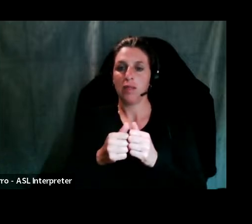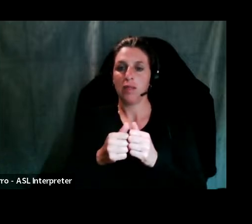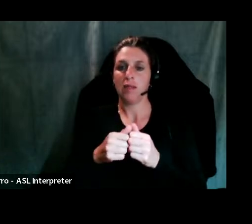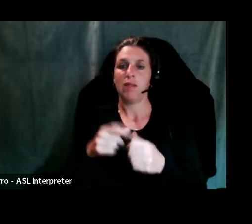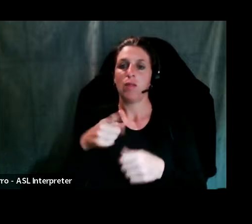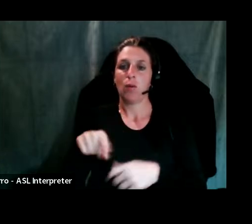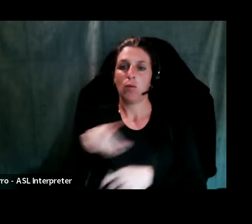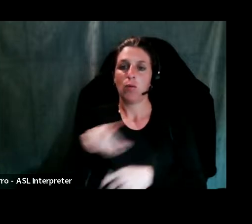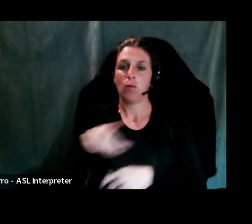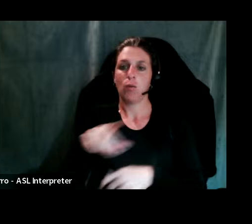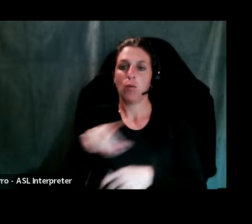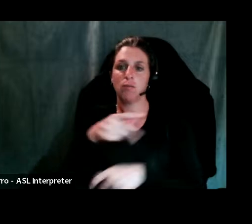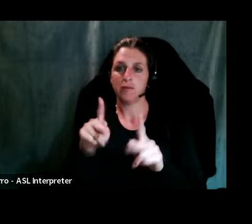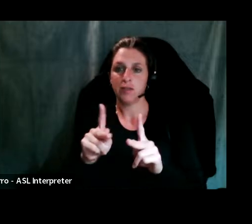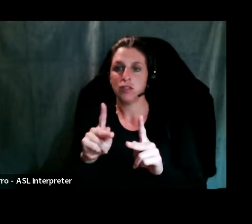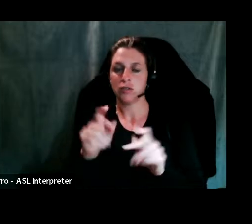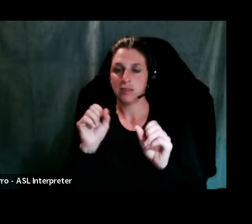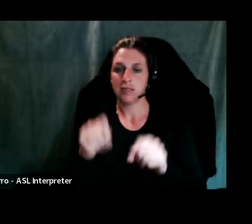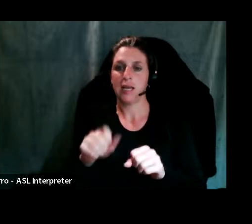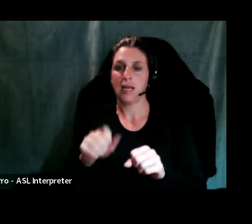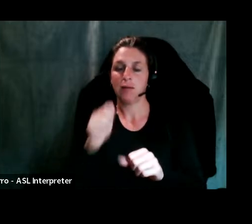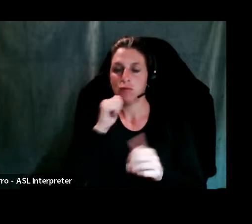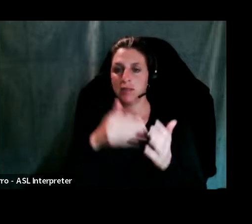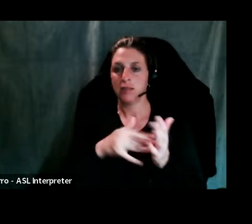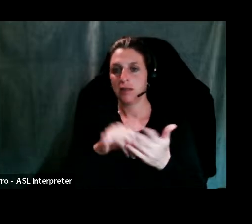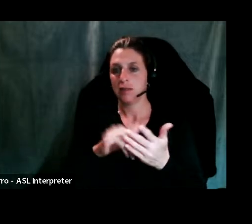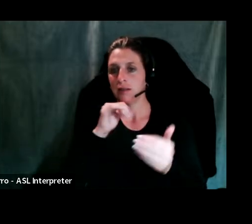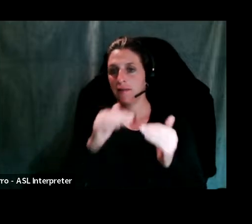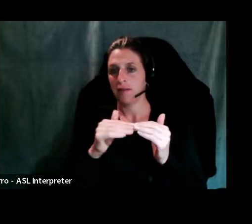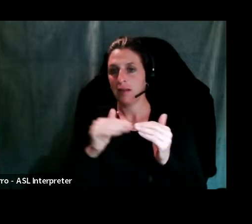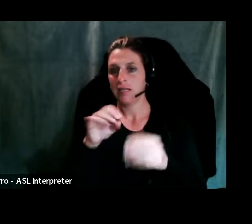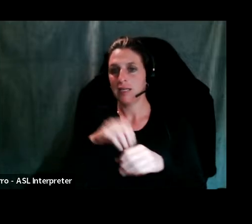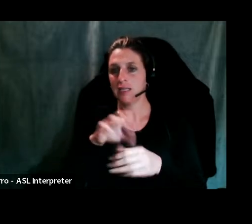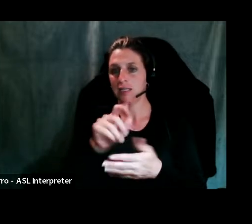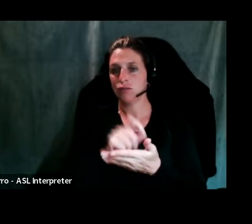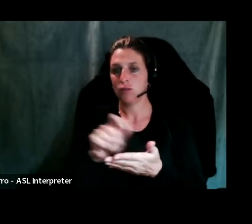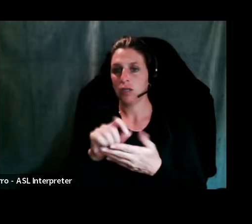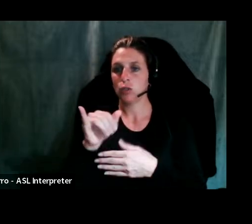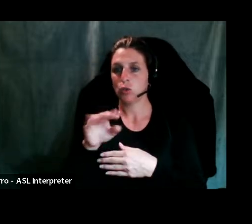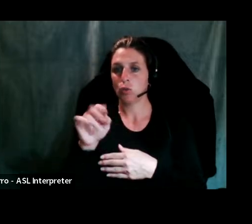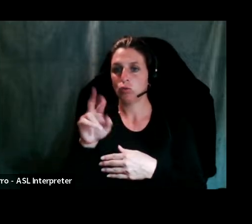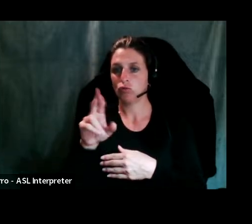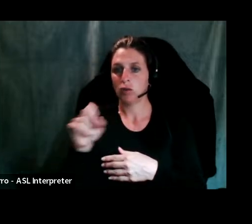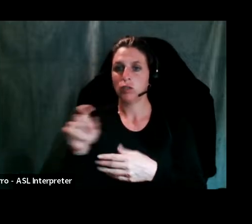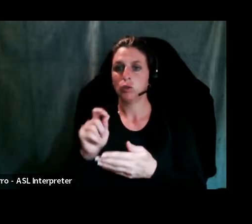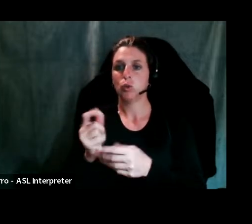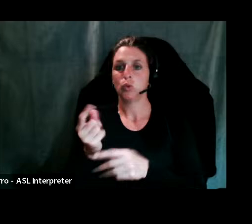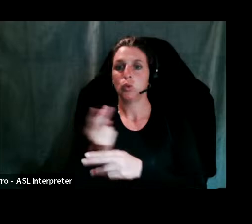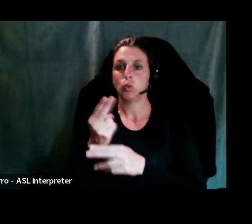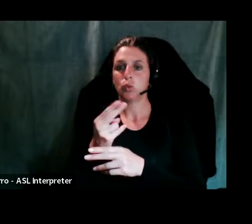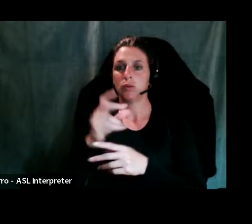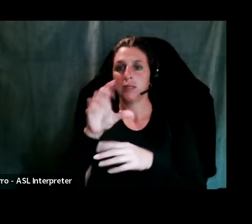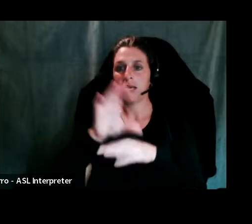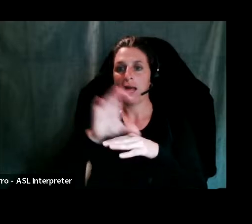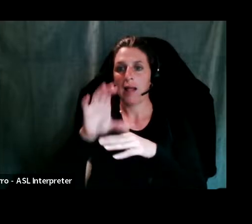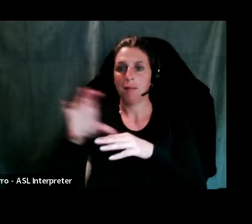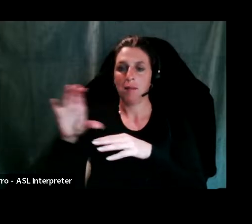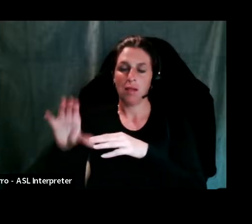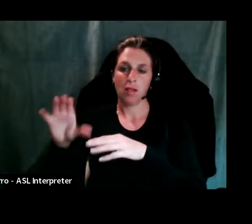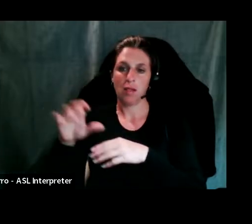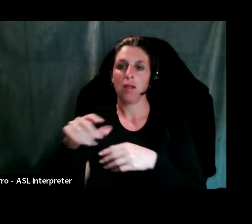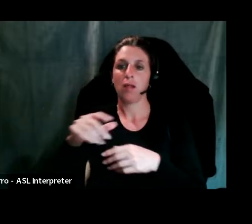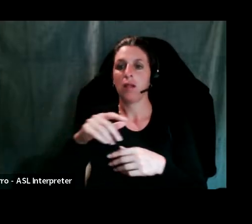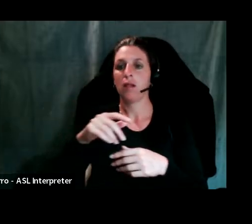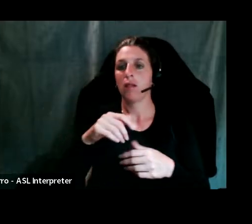which is unfair. In his writing, Joe Truss uses capital letters for all races except for